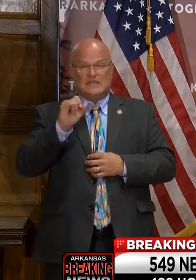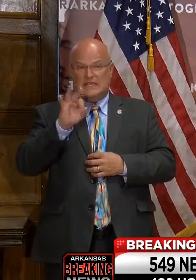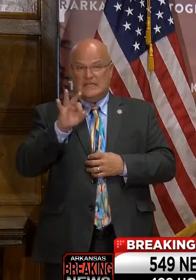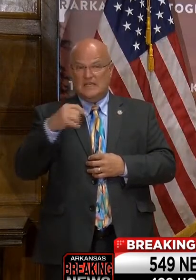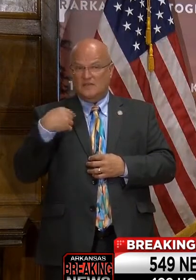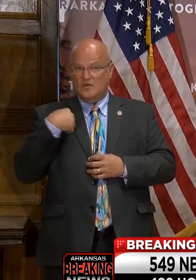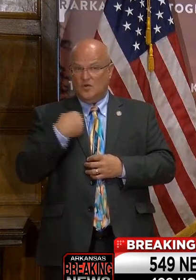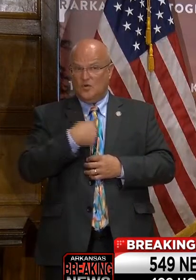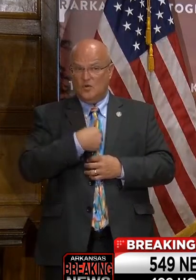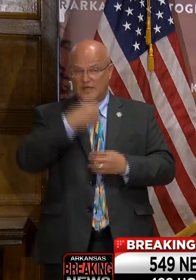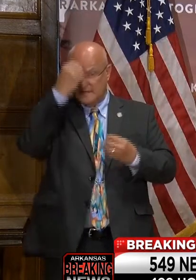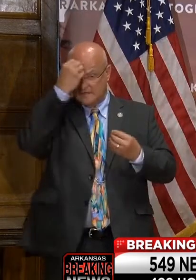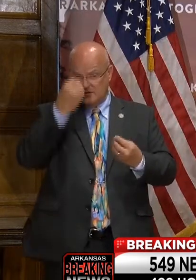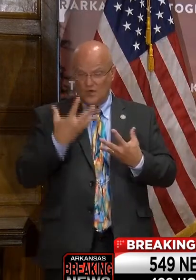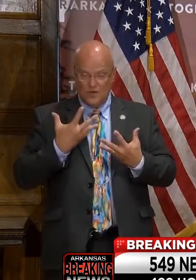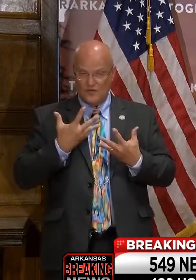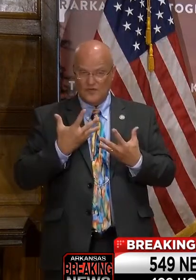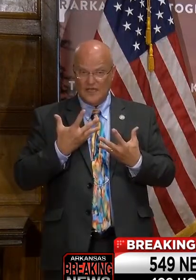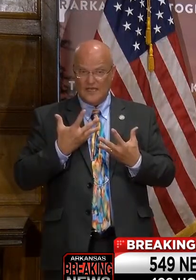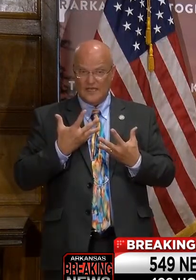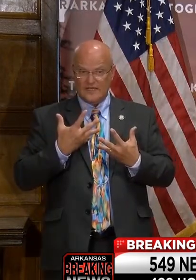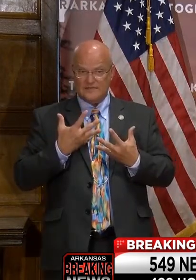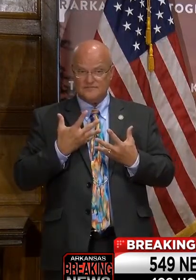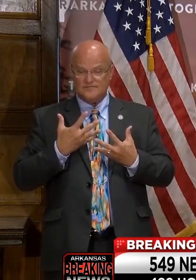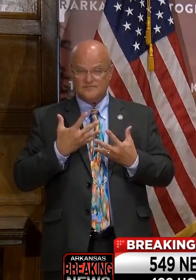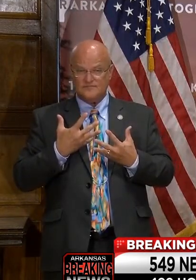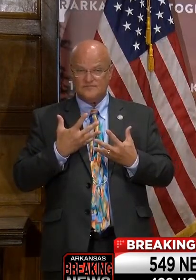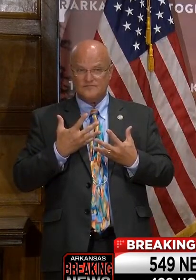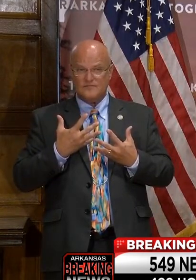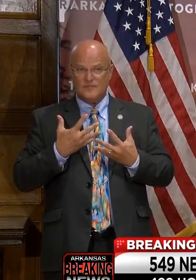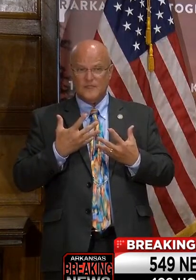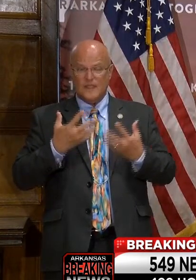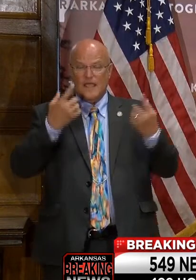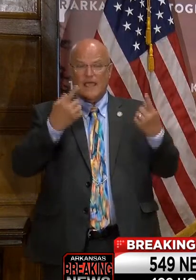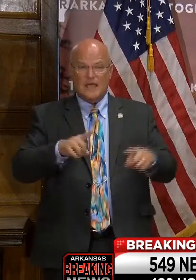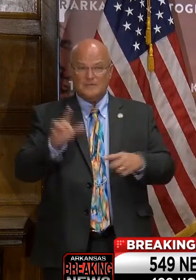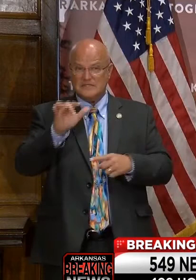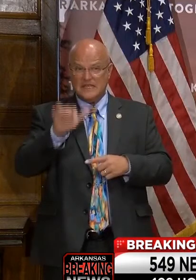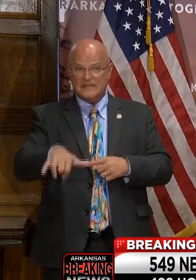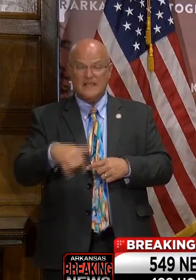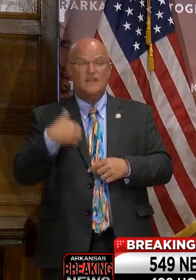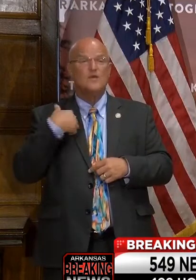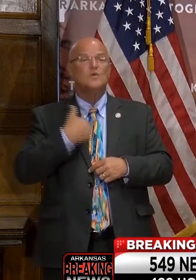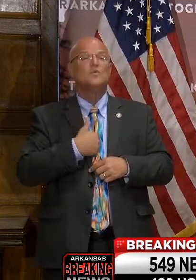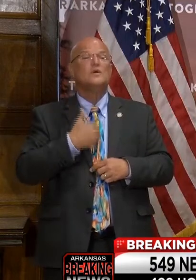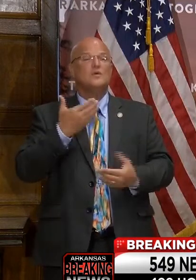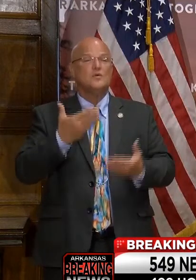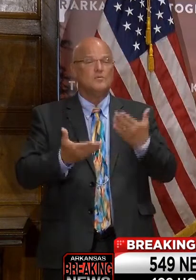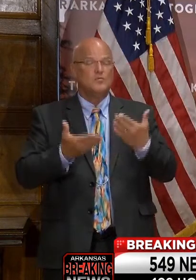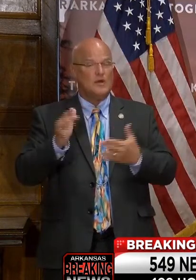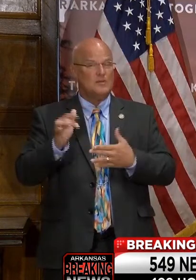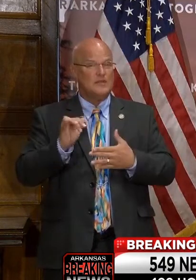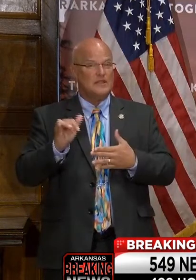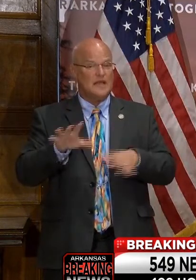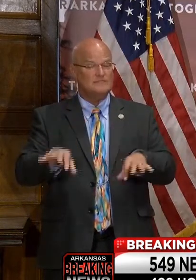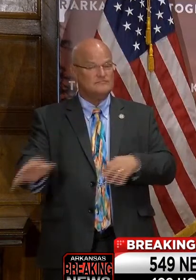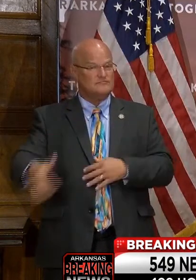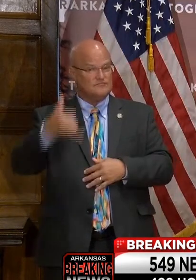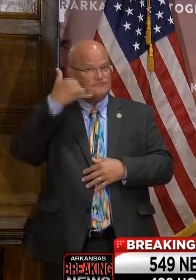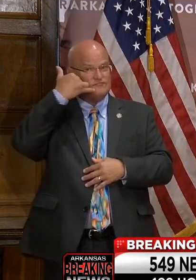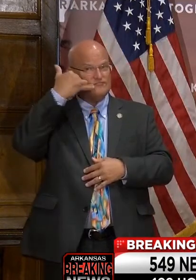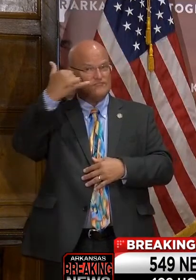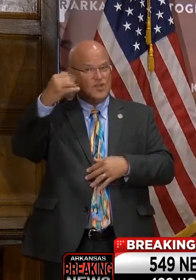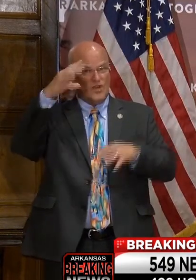If we are notified of occasions and occurrences like that, we will probably, very likely, pick up the phone